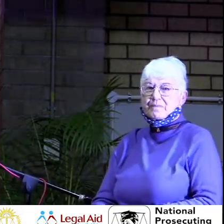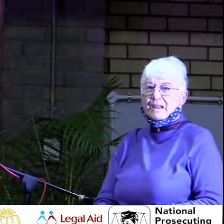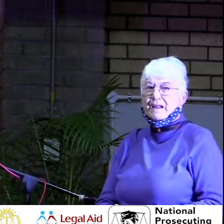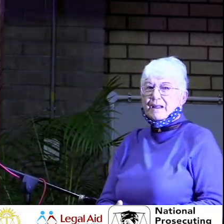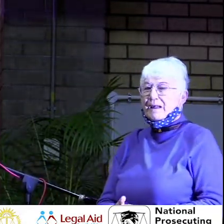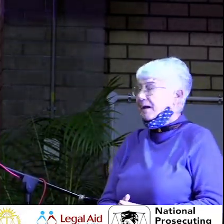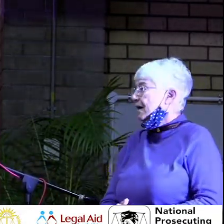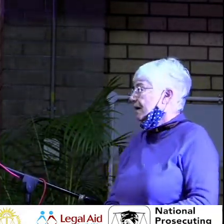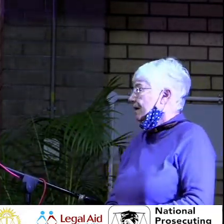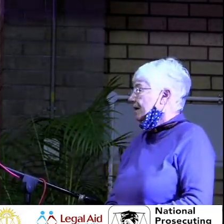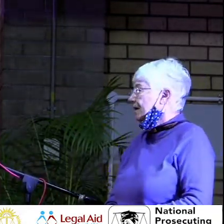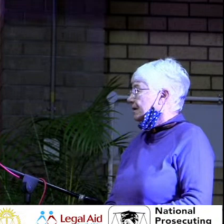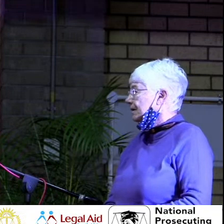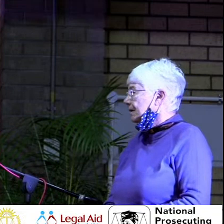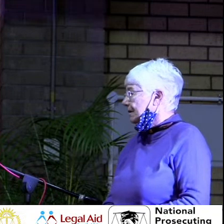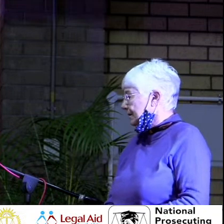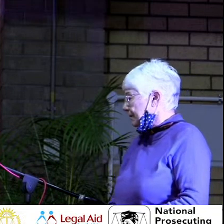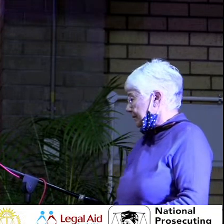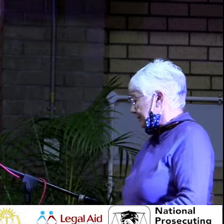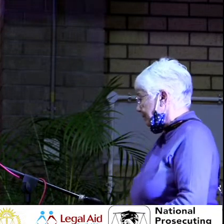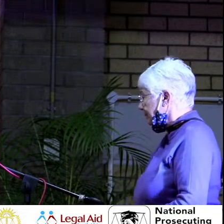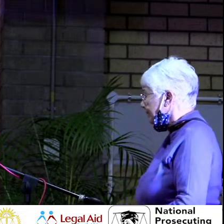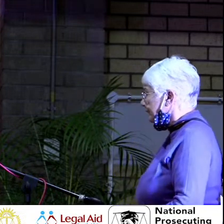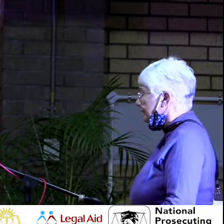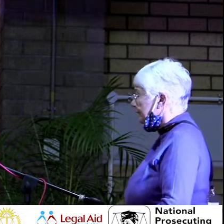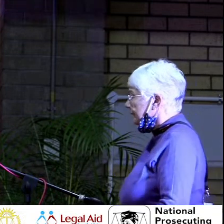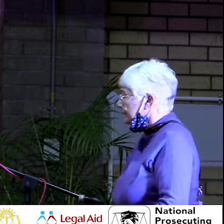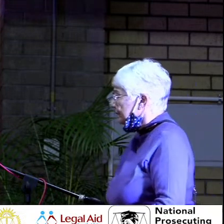Thank you very much, Dr. Josias.